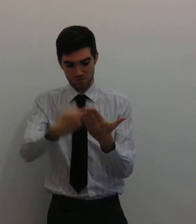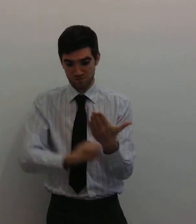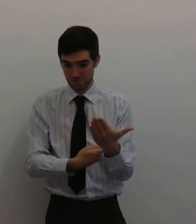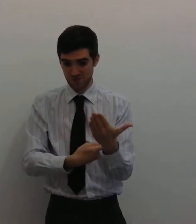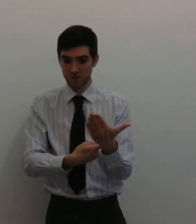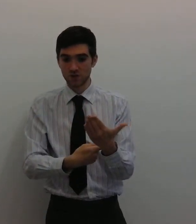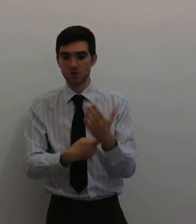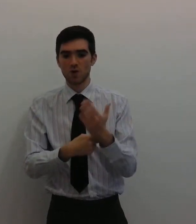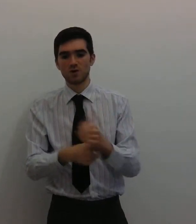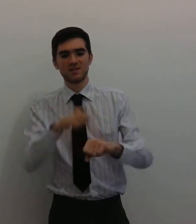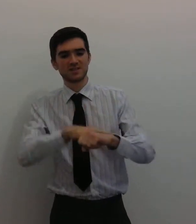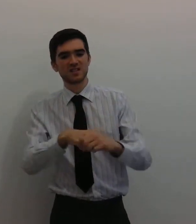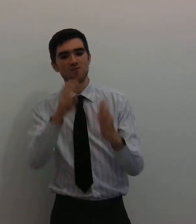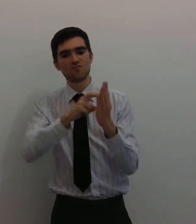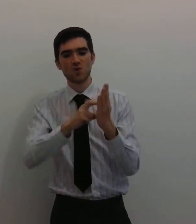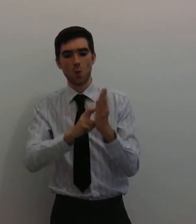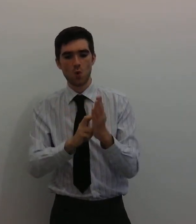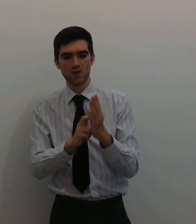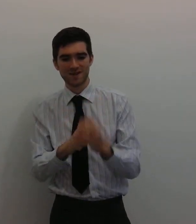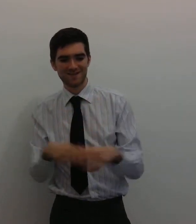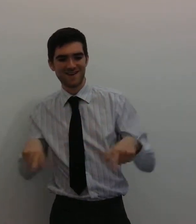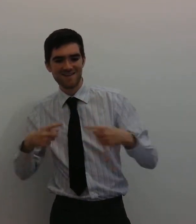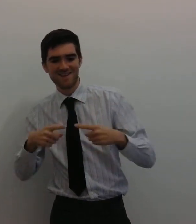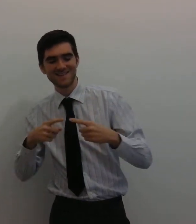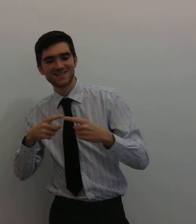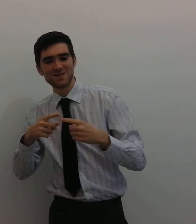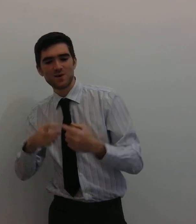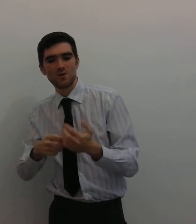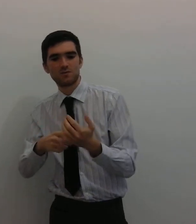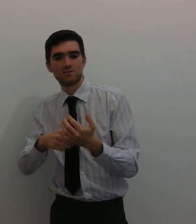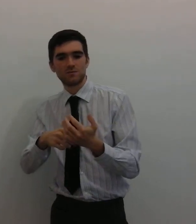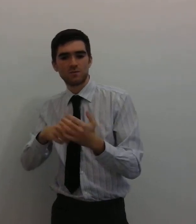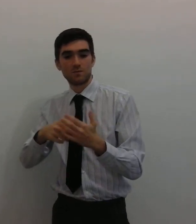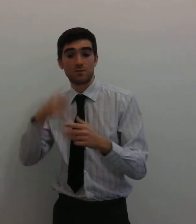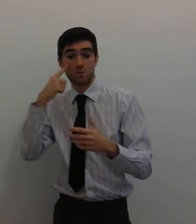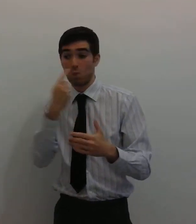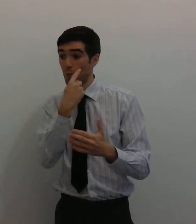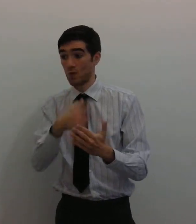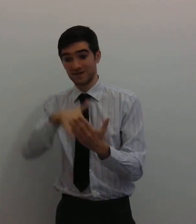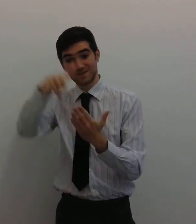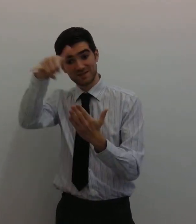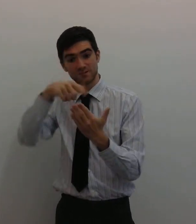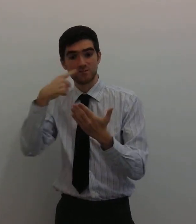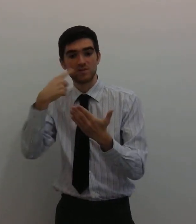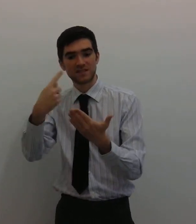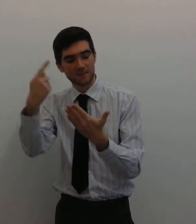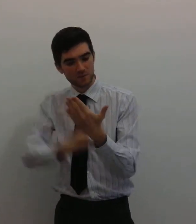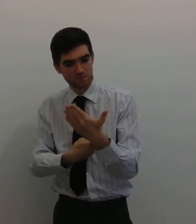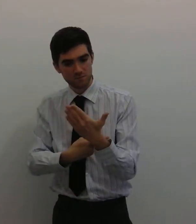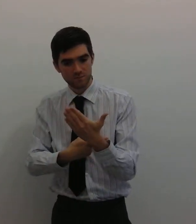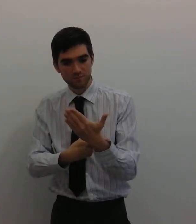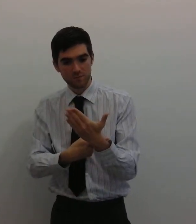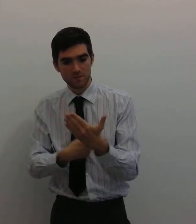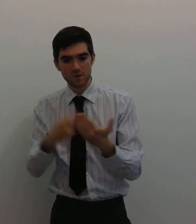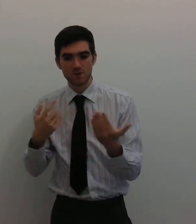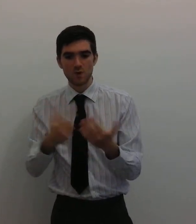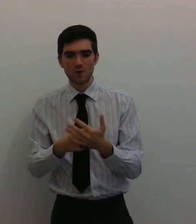witness statements. I'm dealing with a defence, that goes into issue of pleadings. So that's a couple